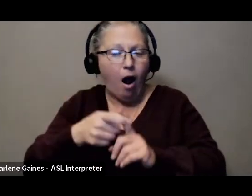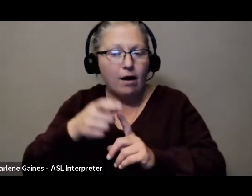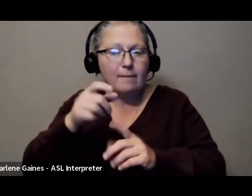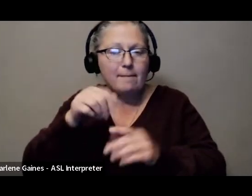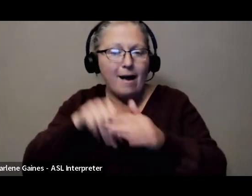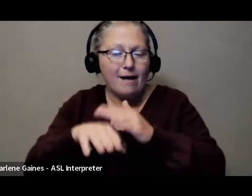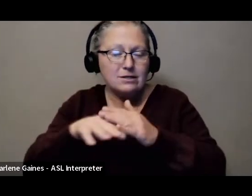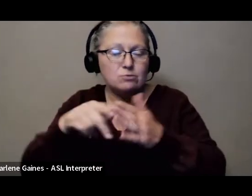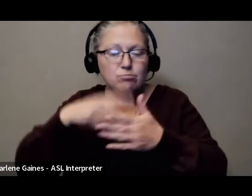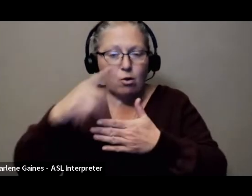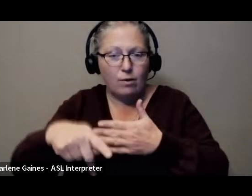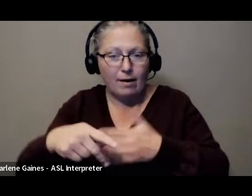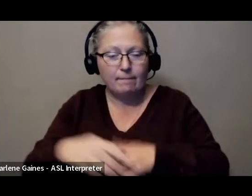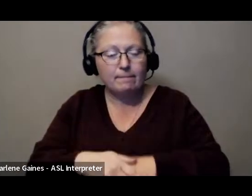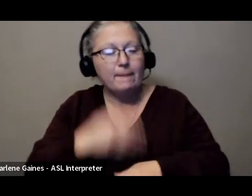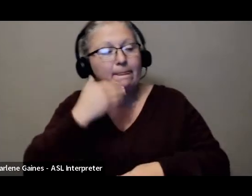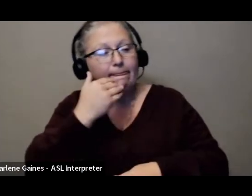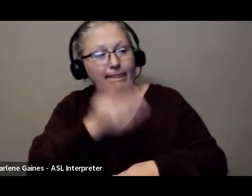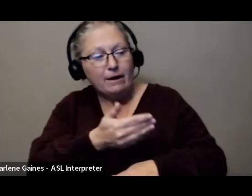a motion?